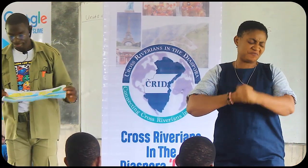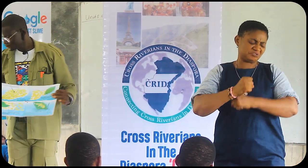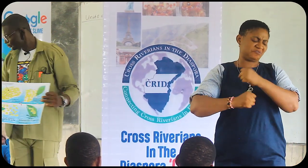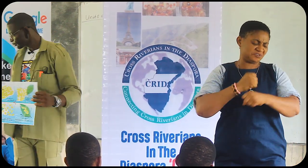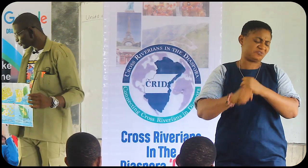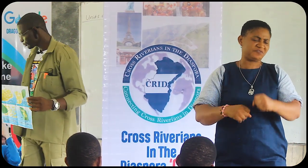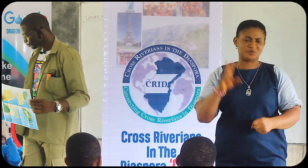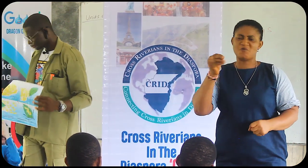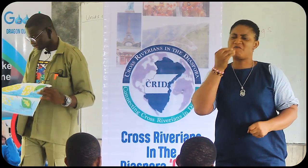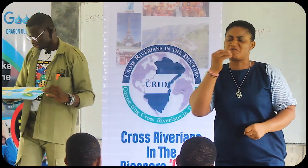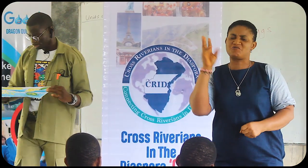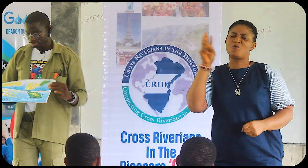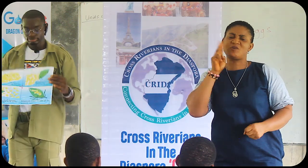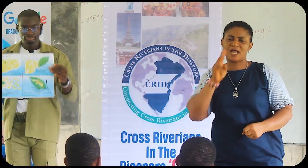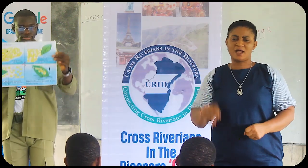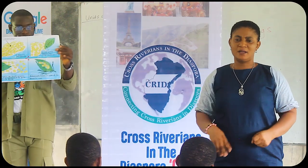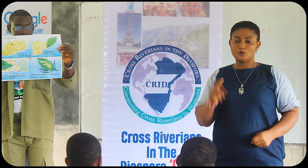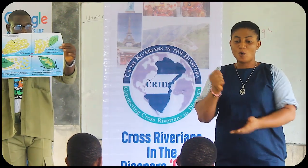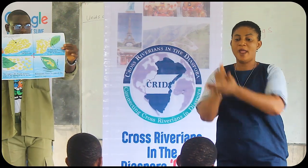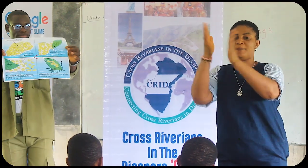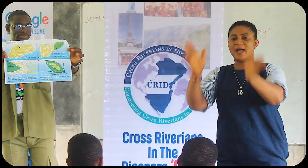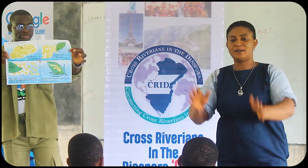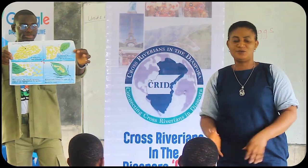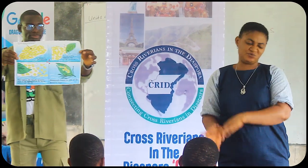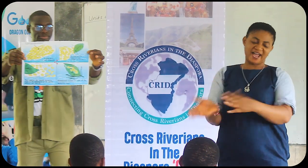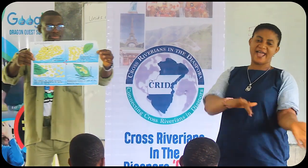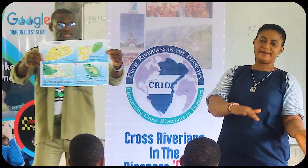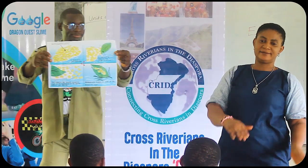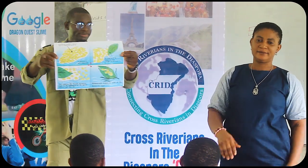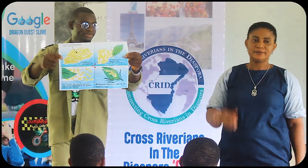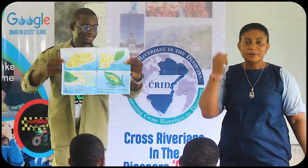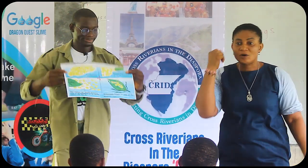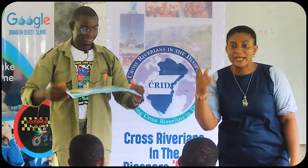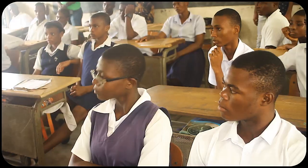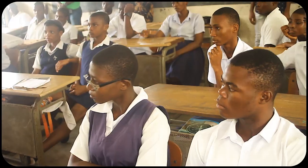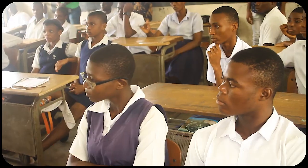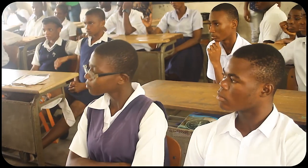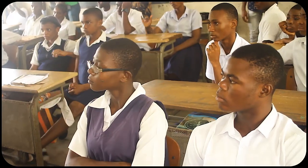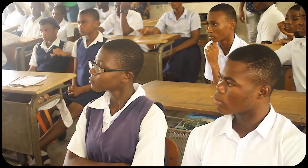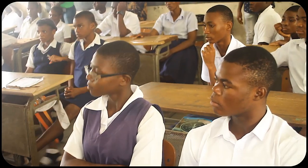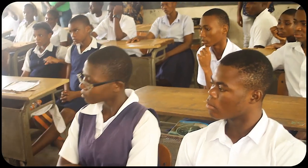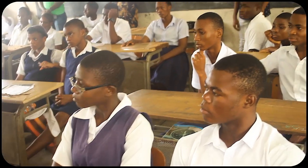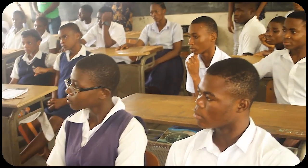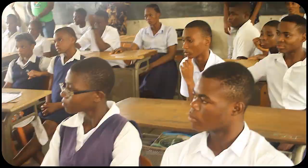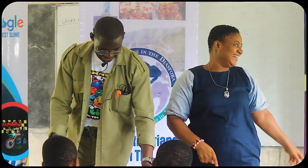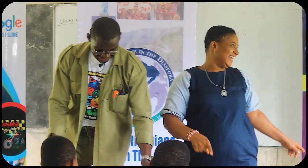will be suffering. No food, no water, no helper. You die. Understand?